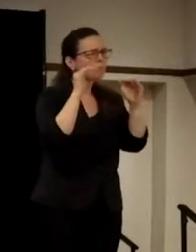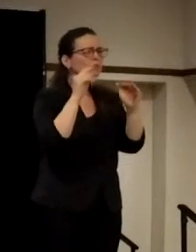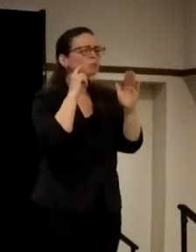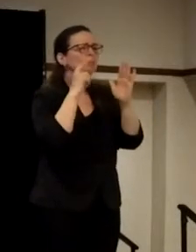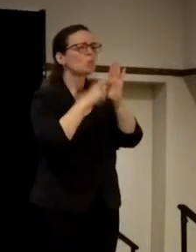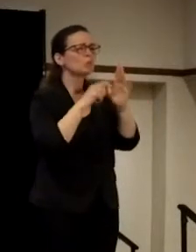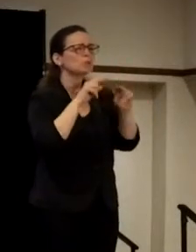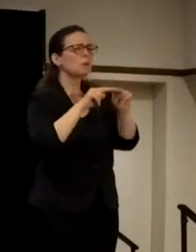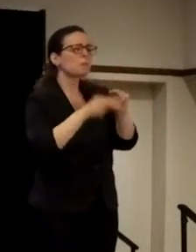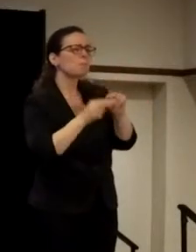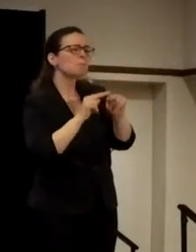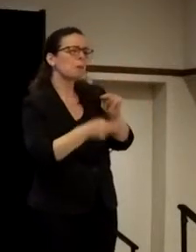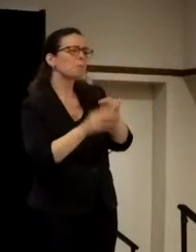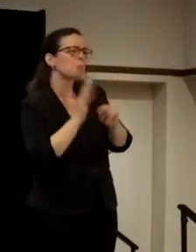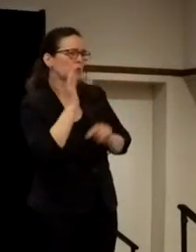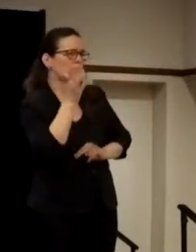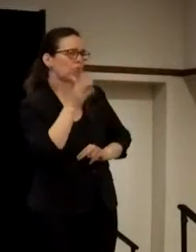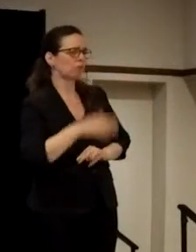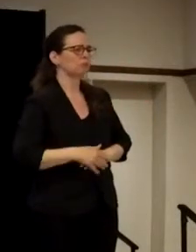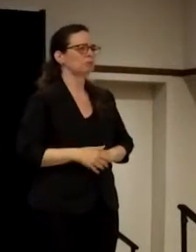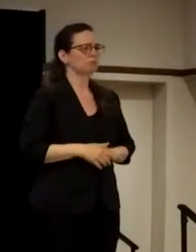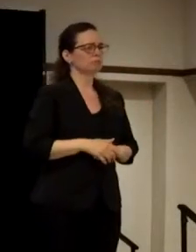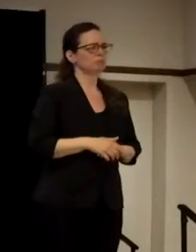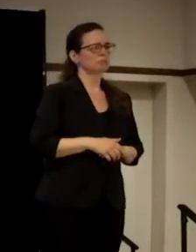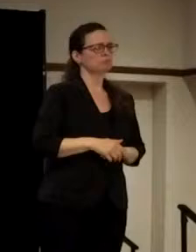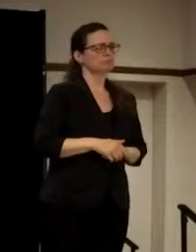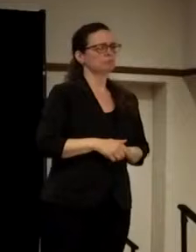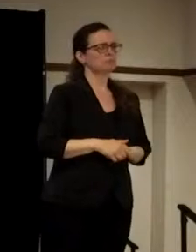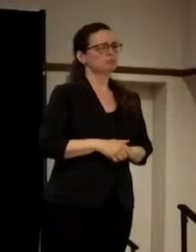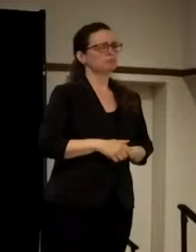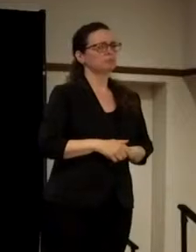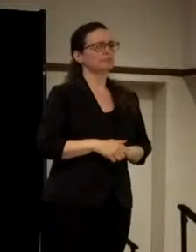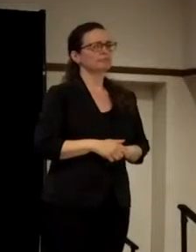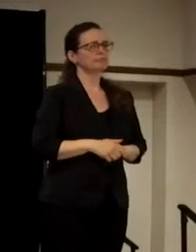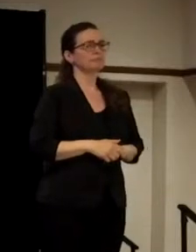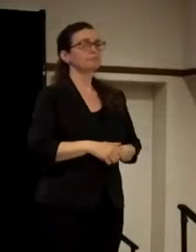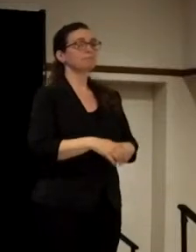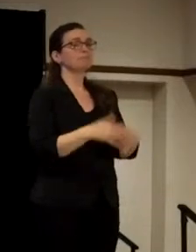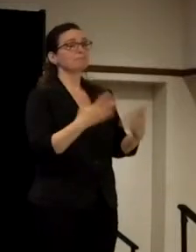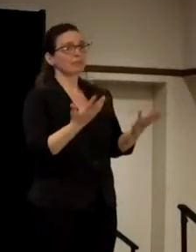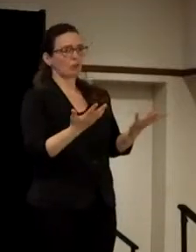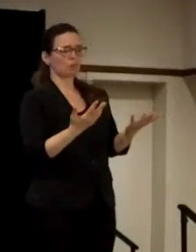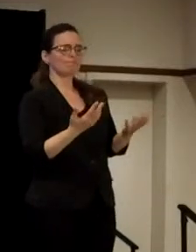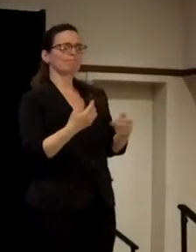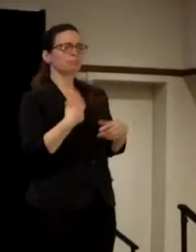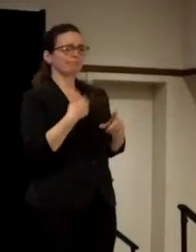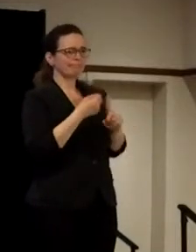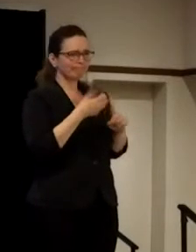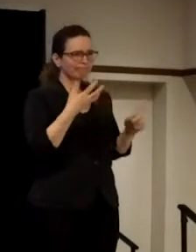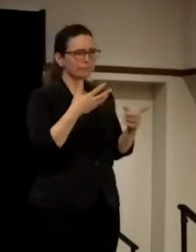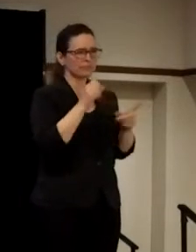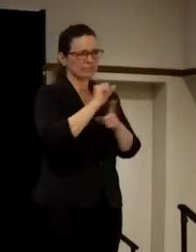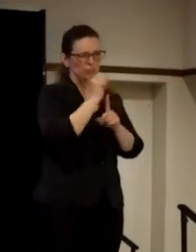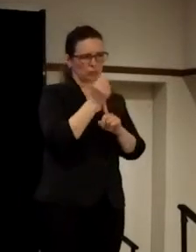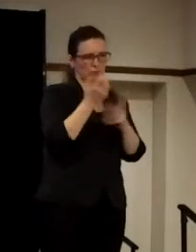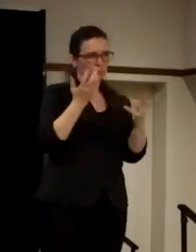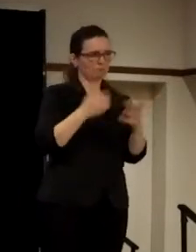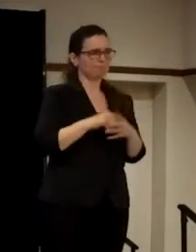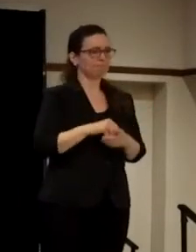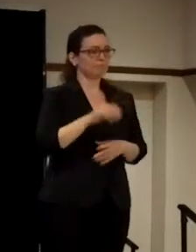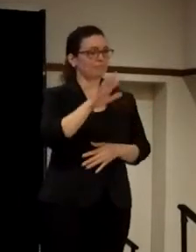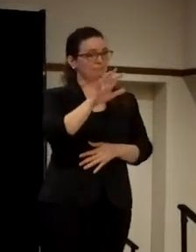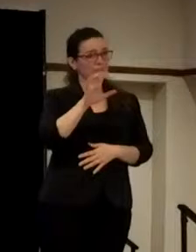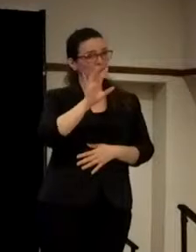them go much more above that. Speaking of cases, 582 active cases. From